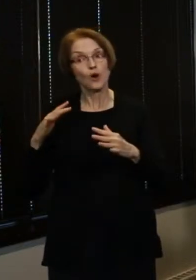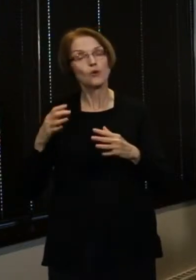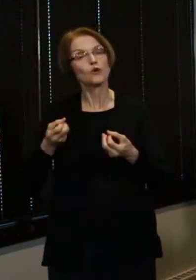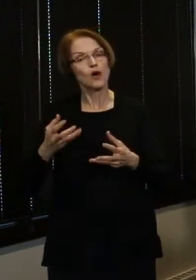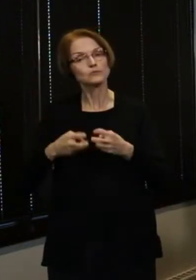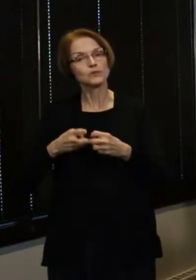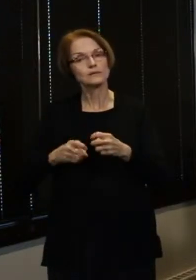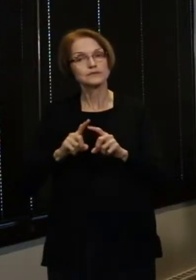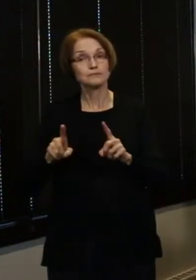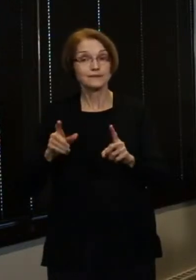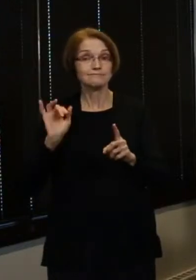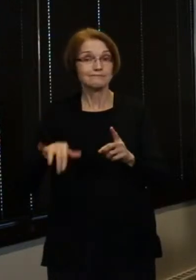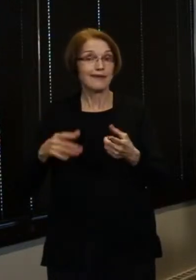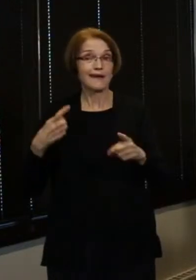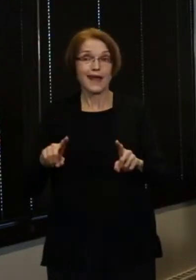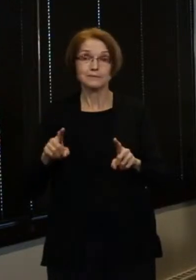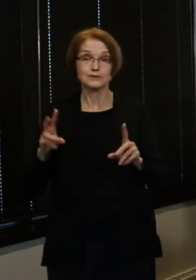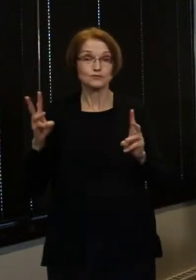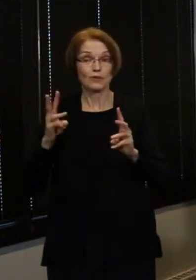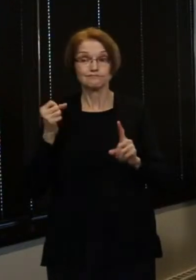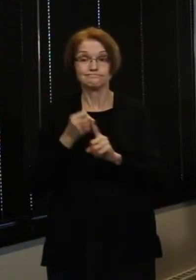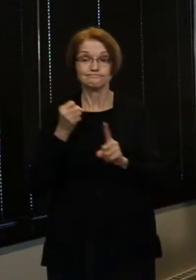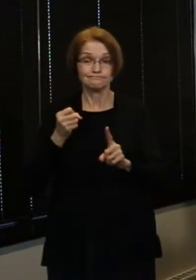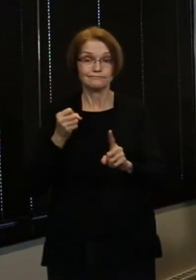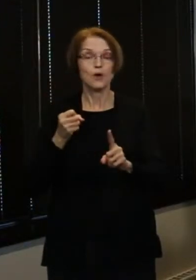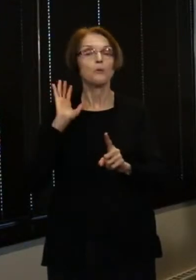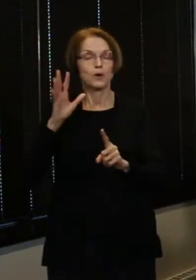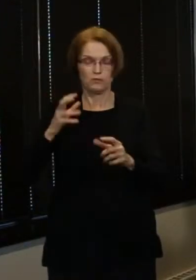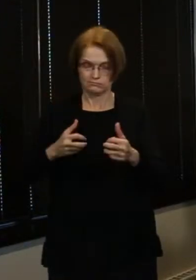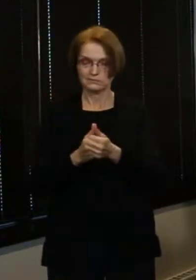that's what weather does, and so we'll make up for it.